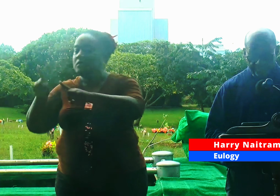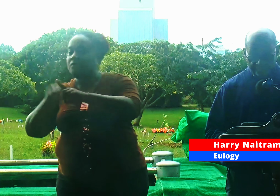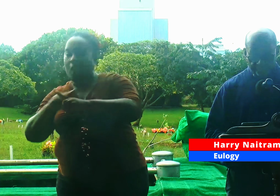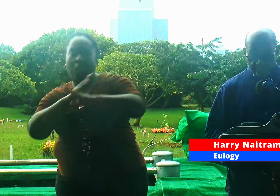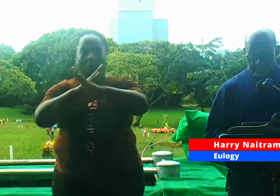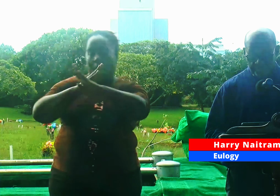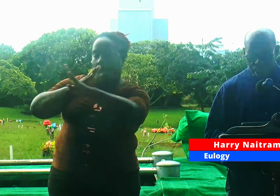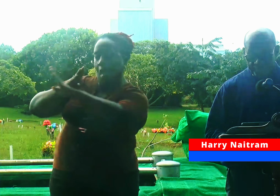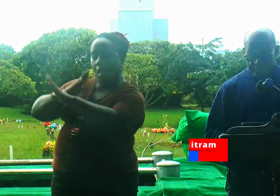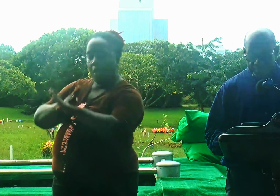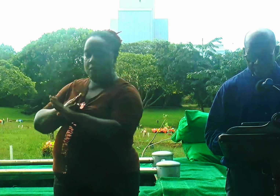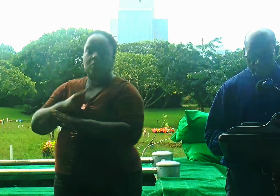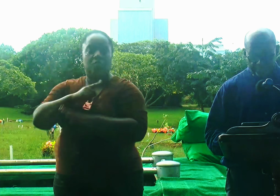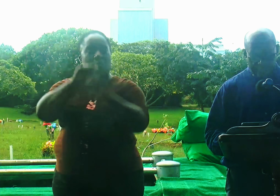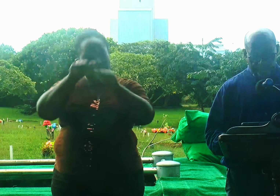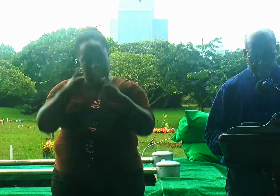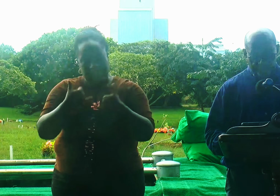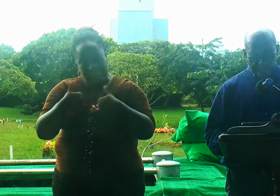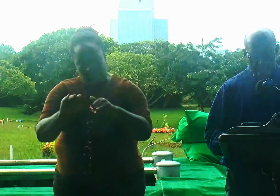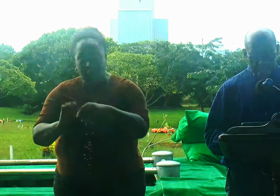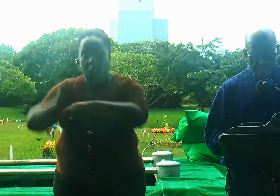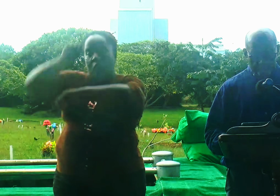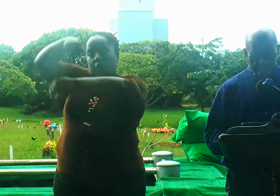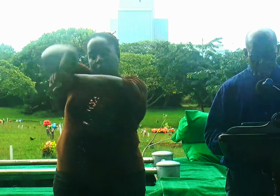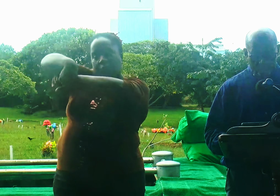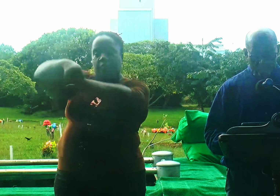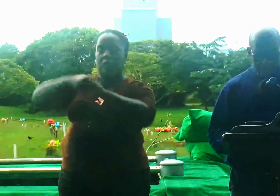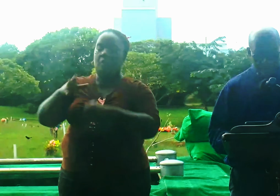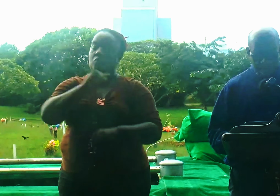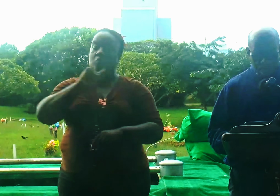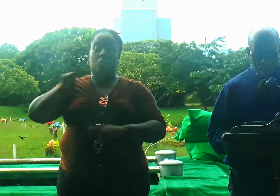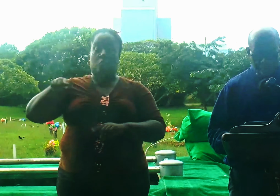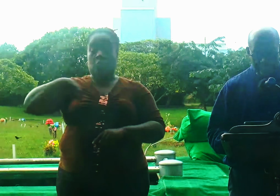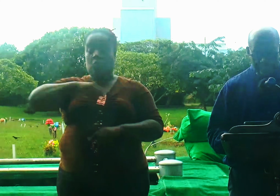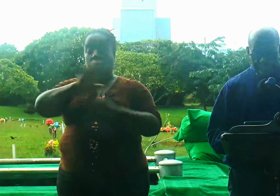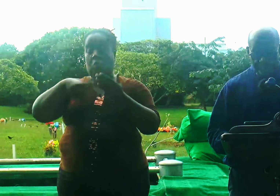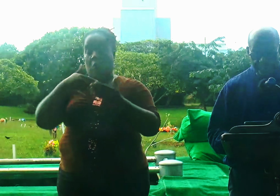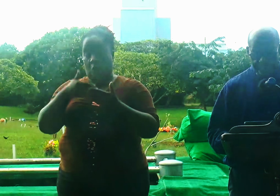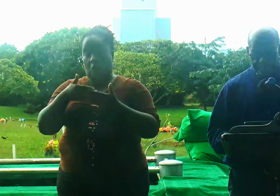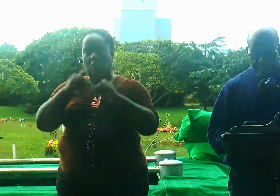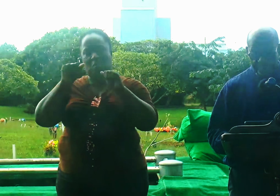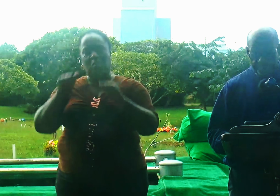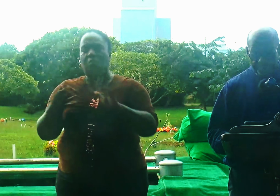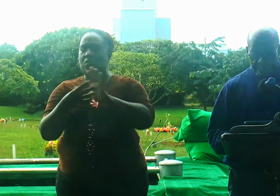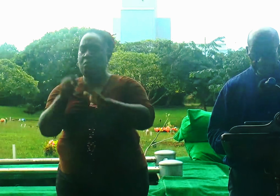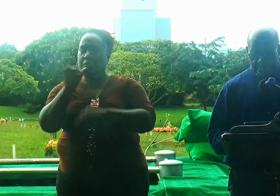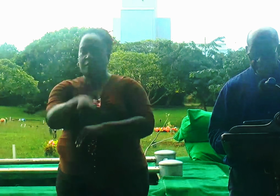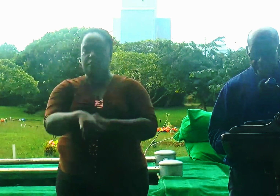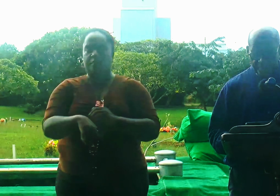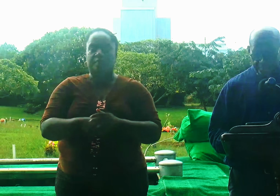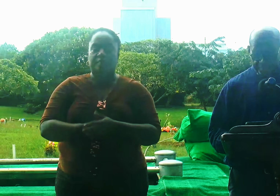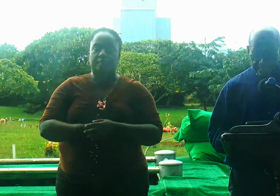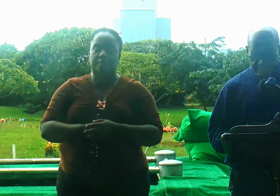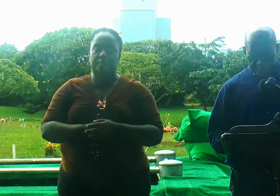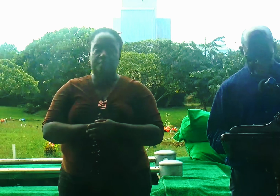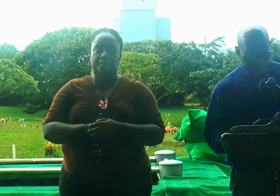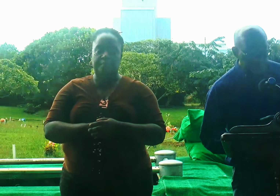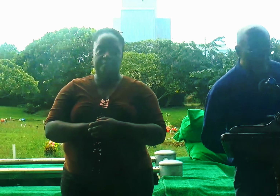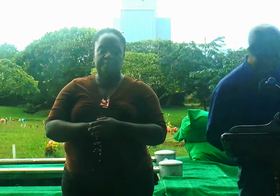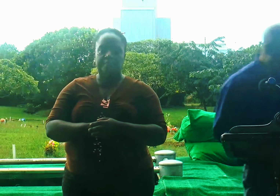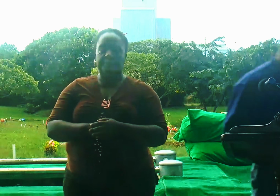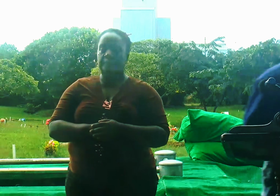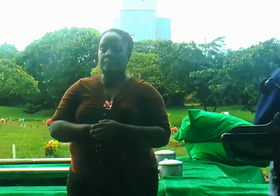in life, you can still overcome them. And we all could do well to emulate these attributes that Dami possessed.